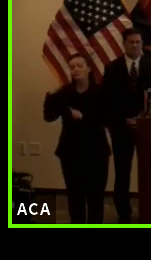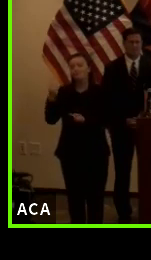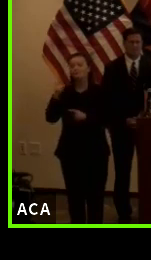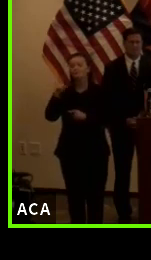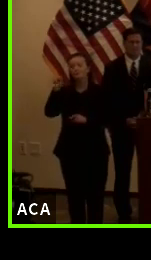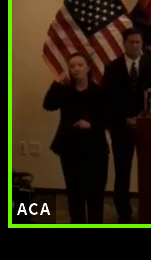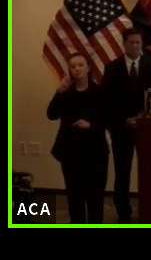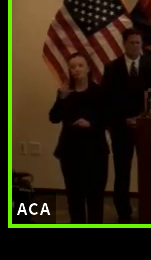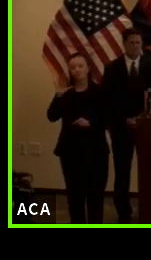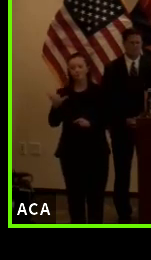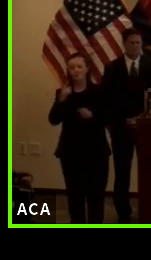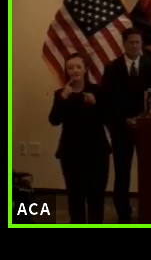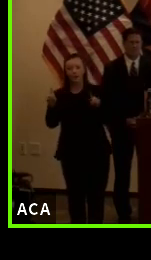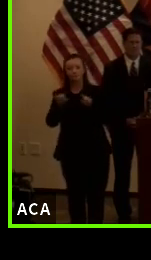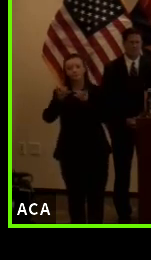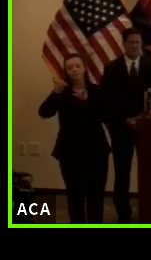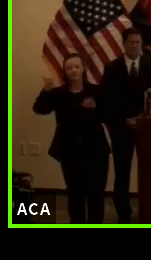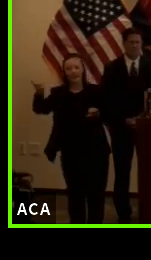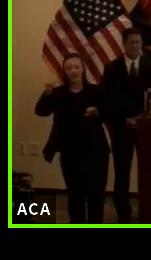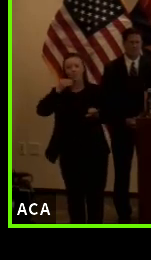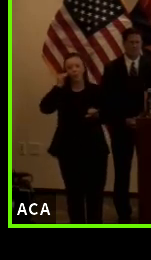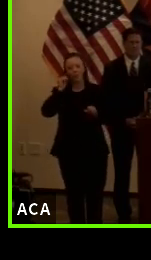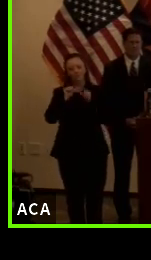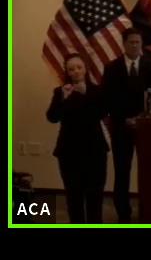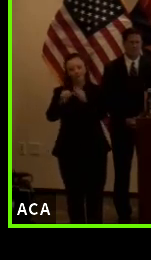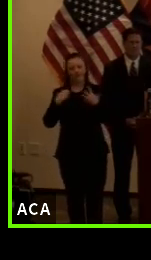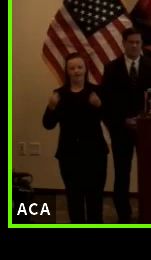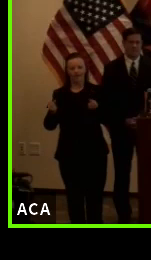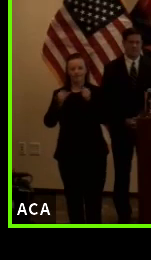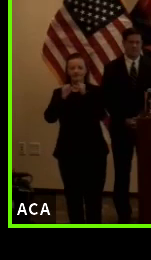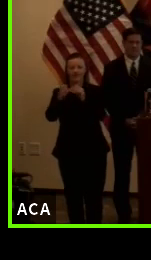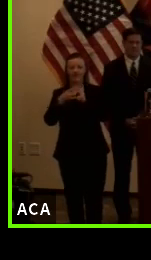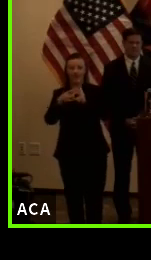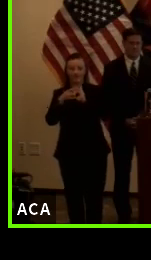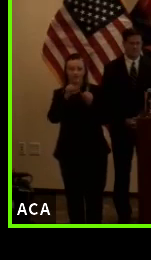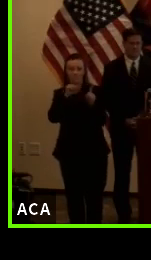Stay Home, Stay Healthy, Stay Connected order. And I want to say thank you